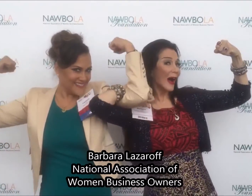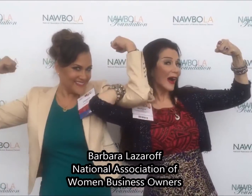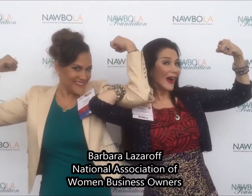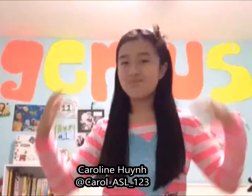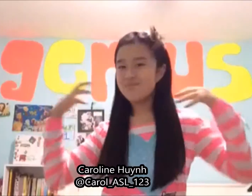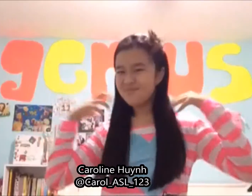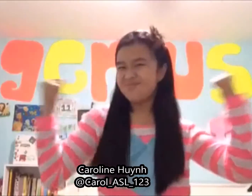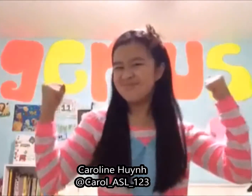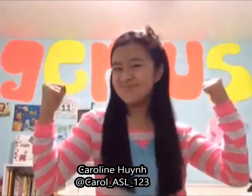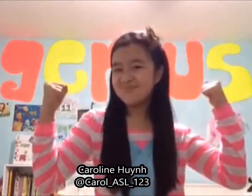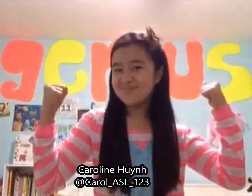for?